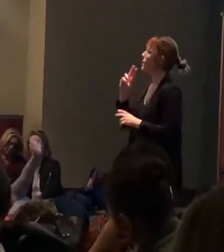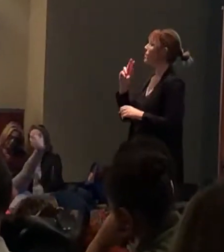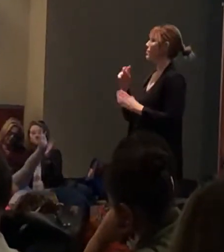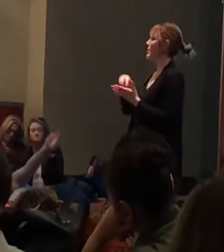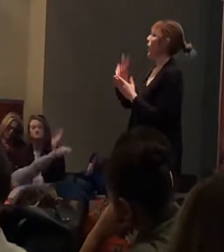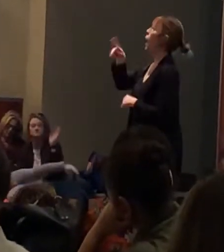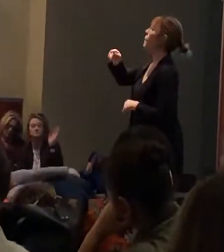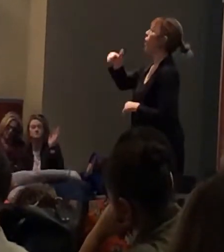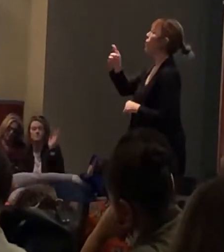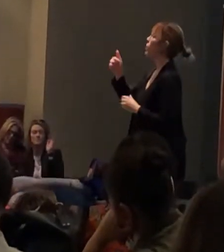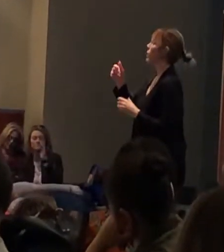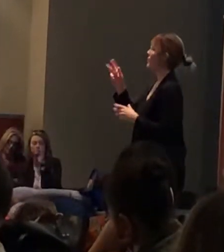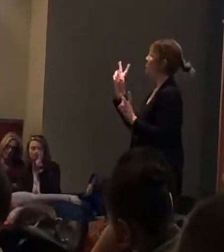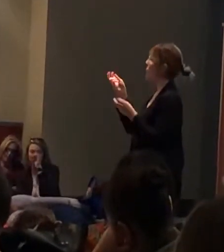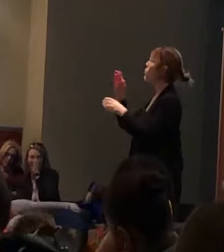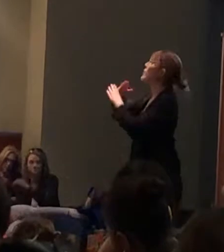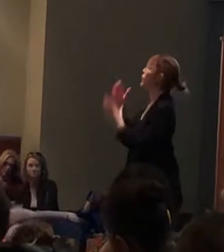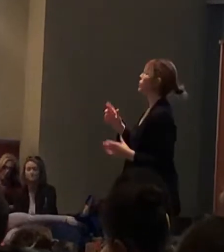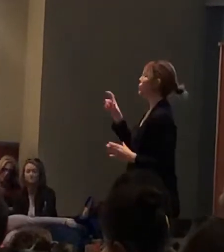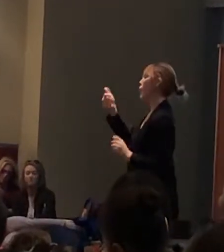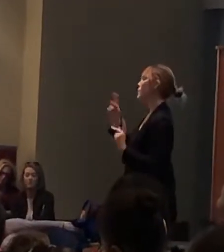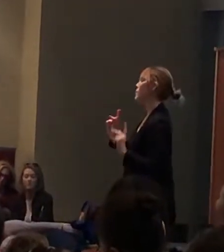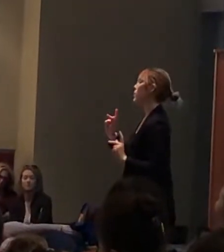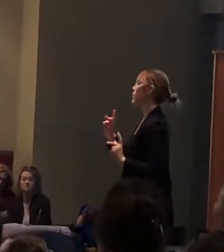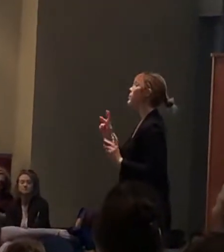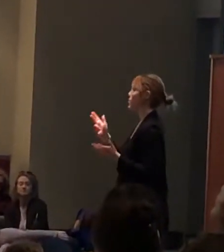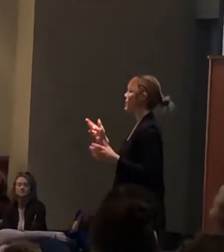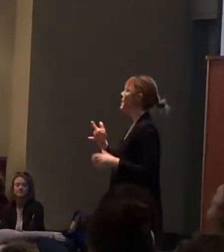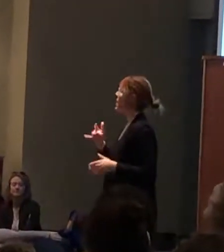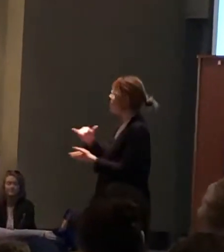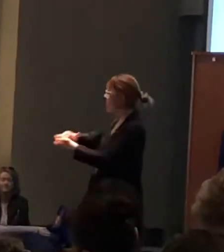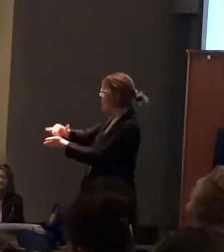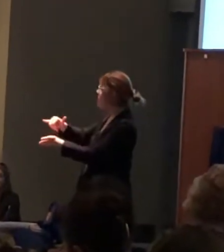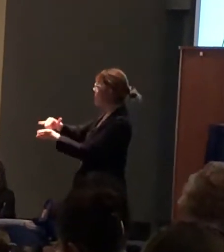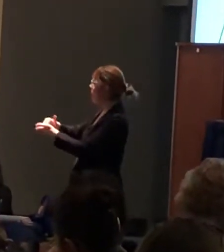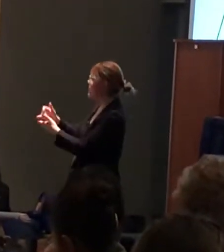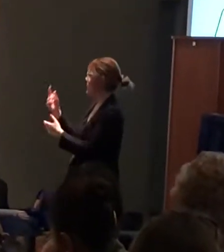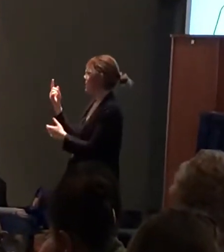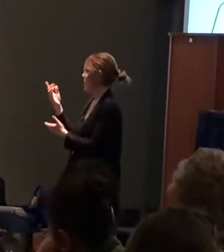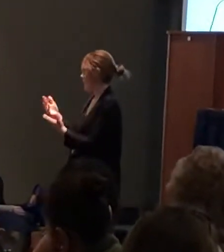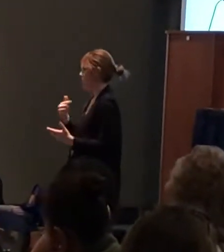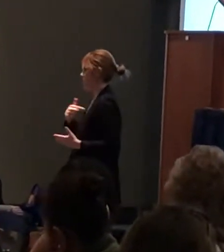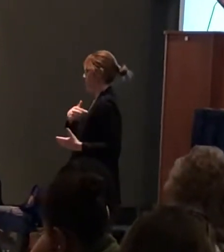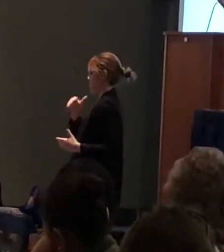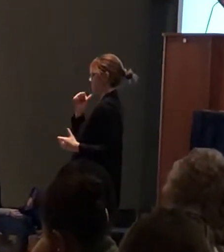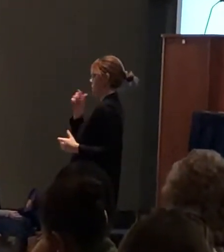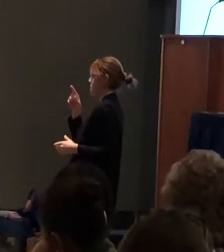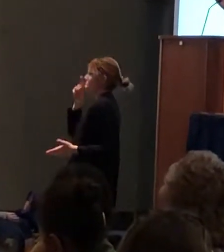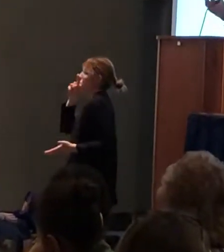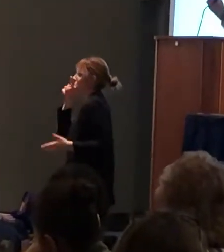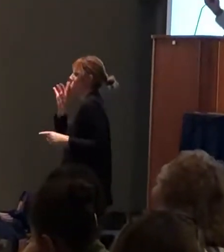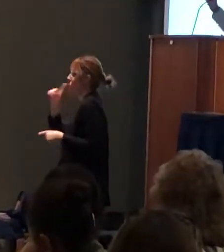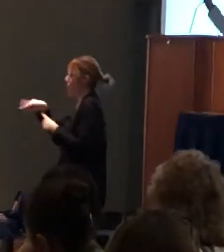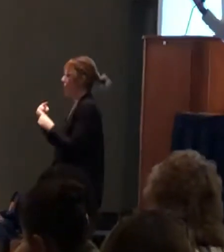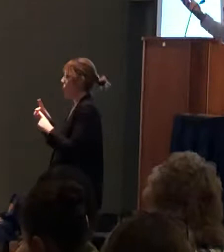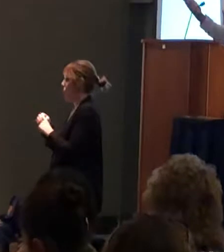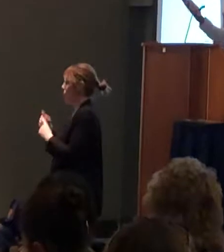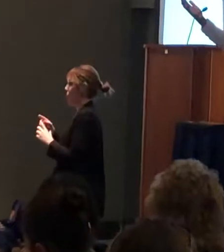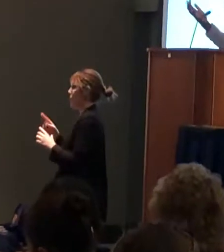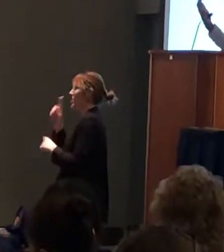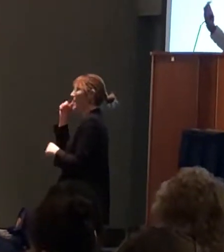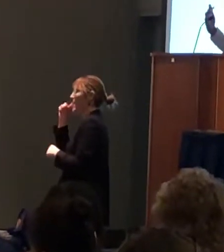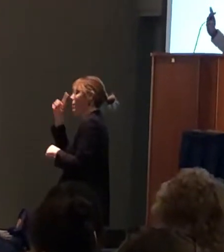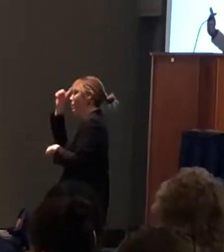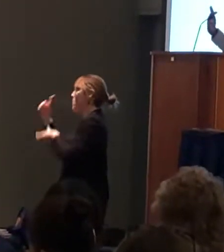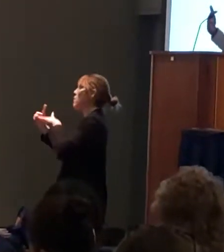classroom? You know, the protectors of the classroom. So yeah, that's some of the things that we don't ever talk about when we're talking about that